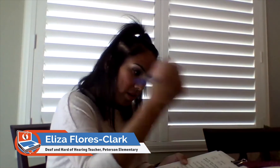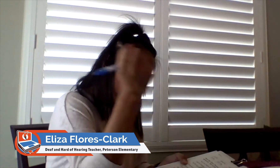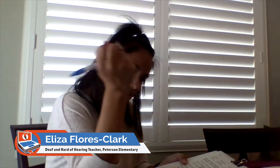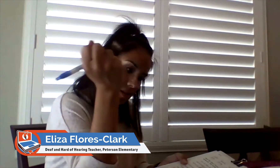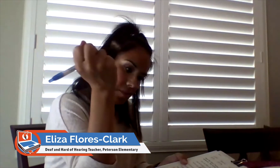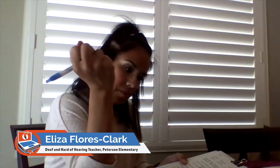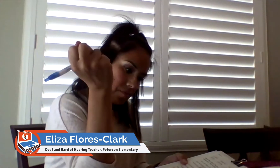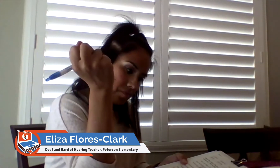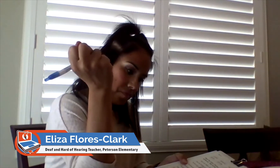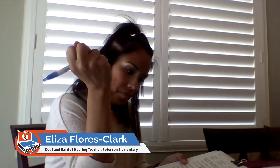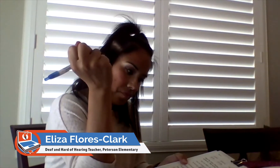Enormous.